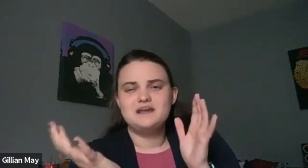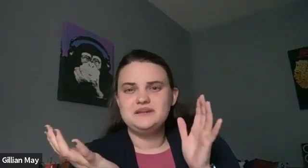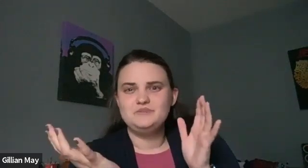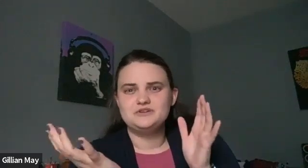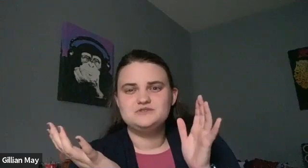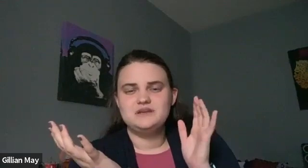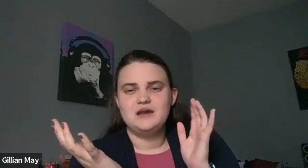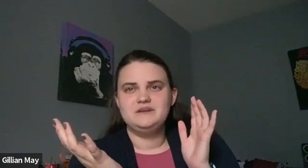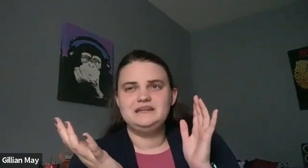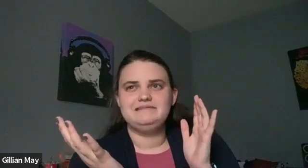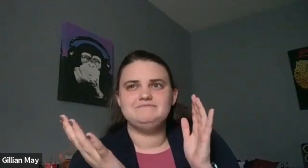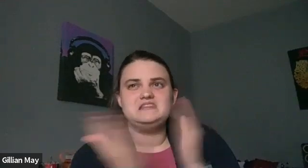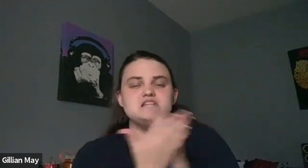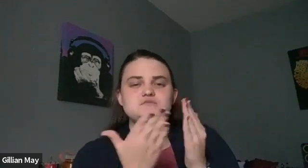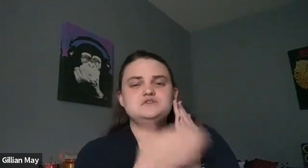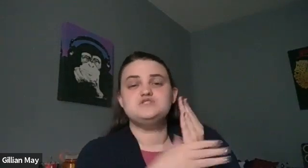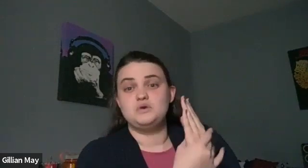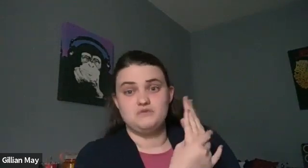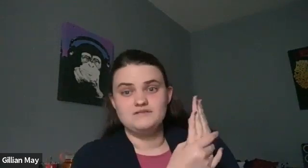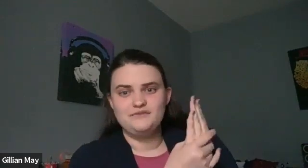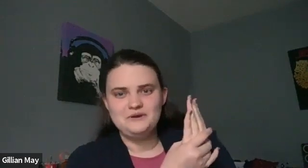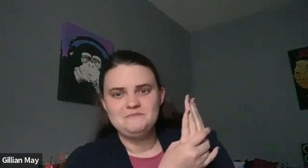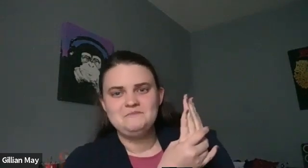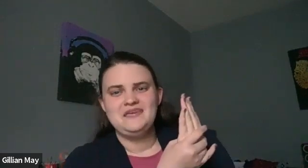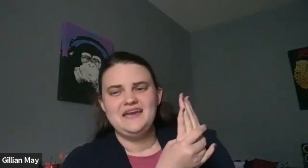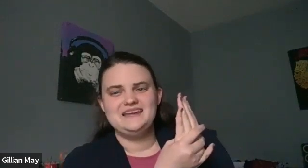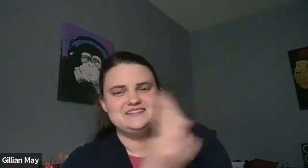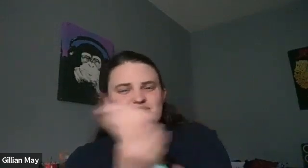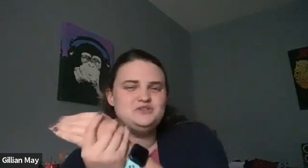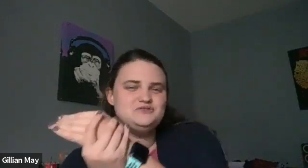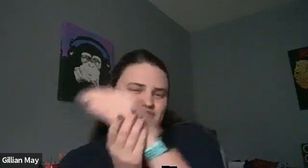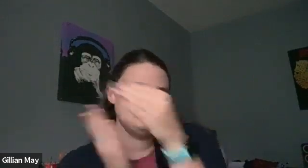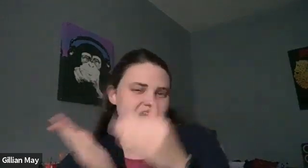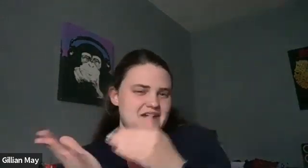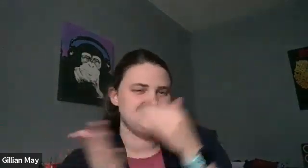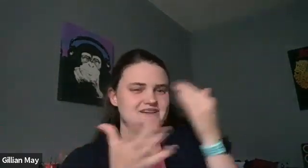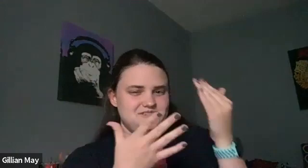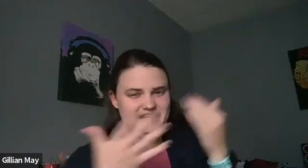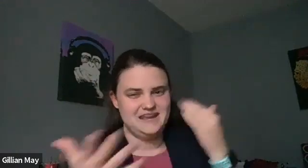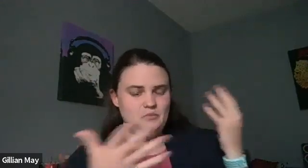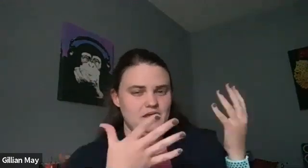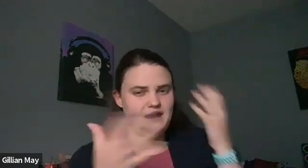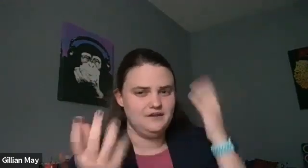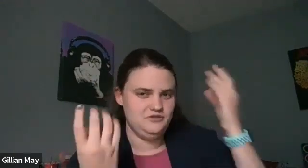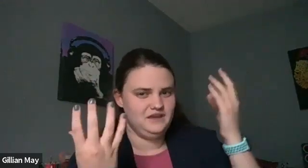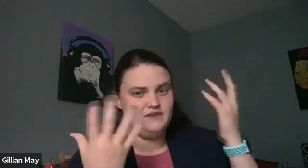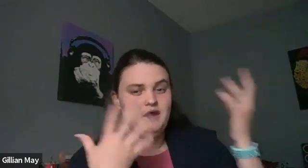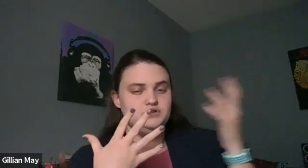many things we use the word run for until you start to have to understand like how you're thinking of how you